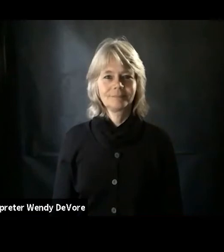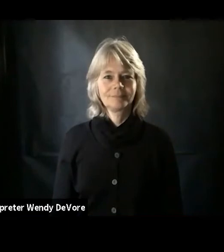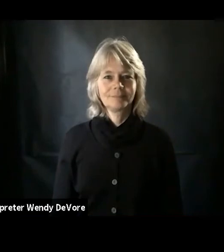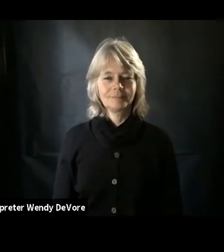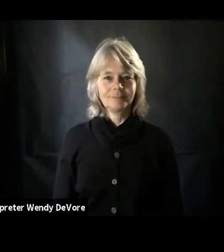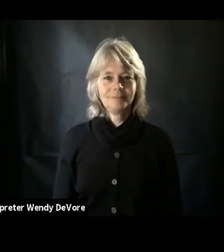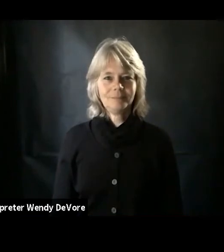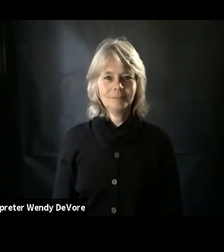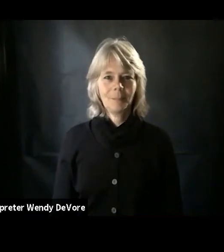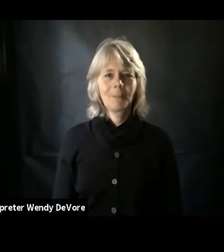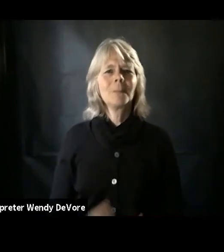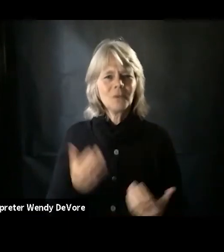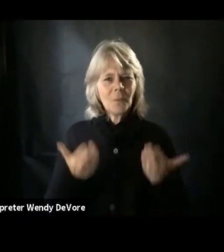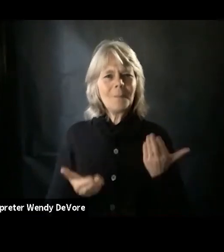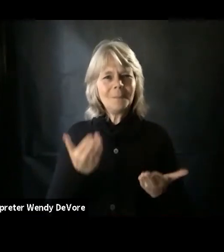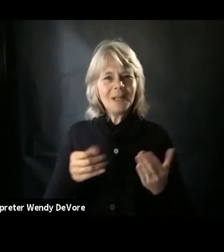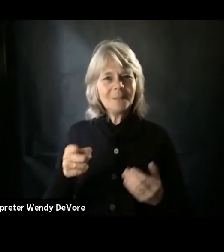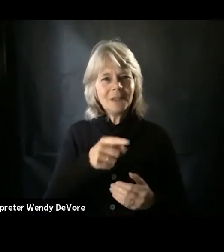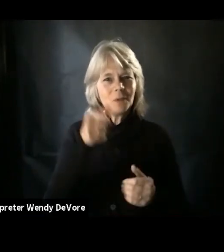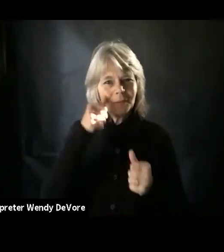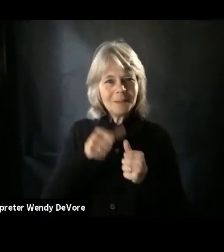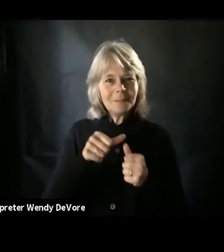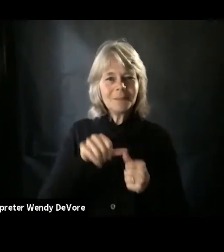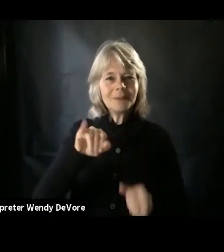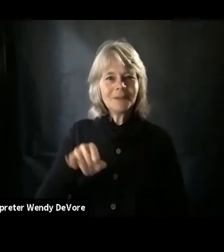So some of you may remember Jacoby.